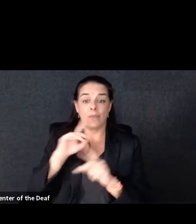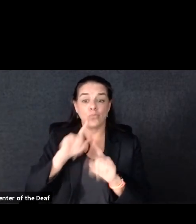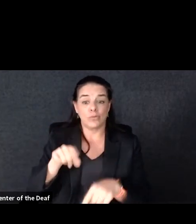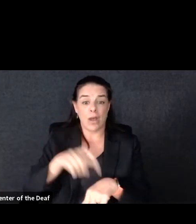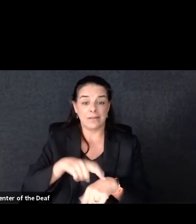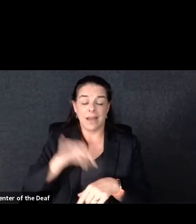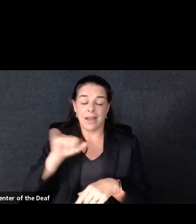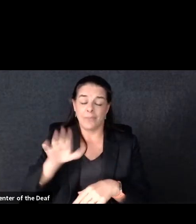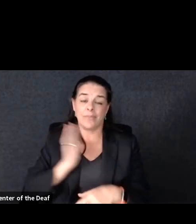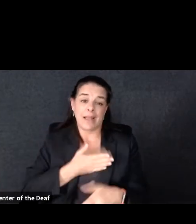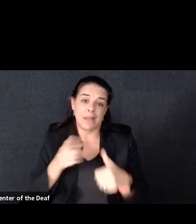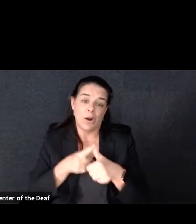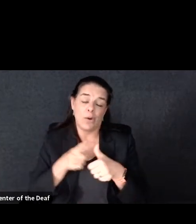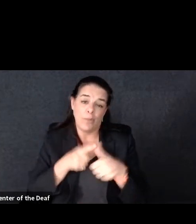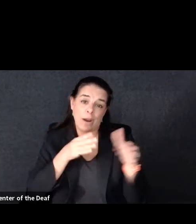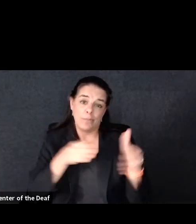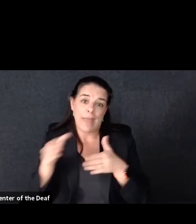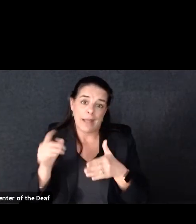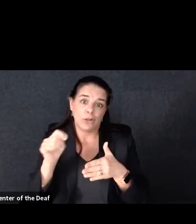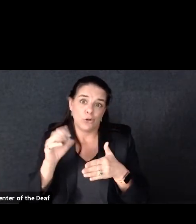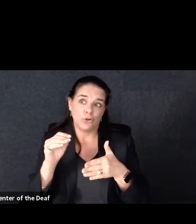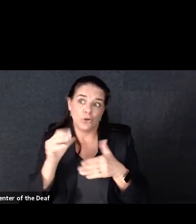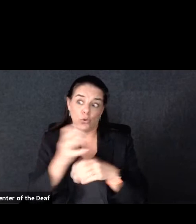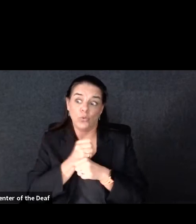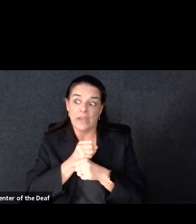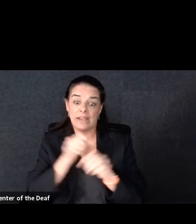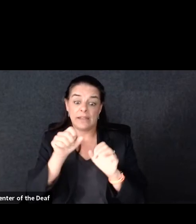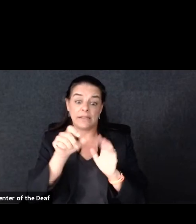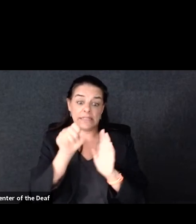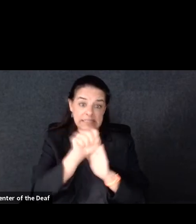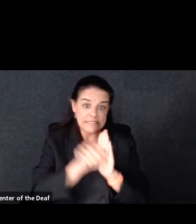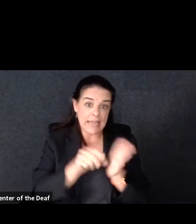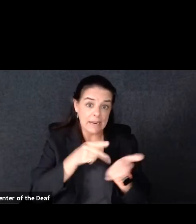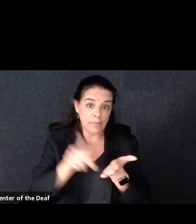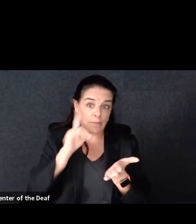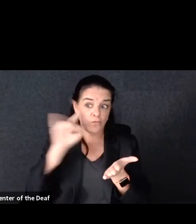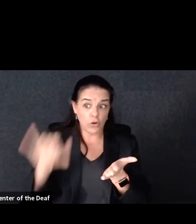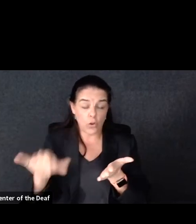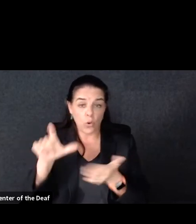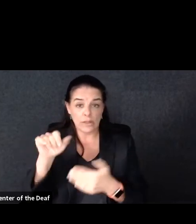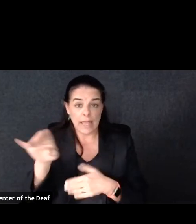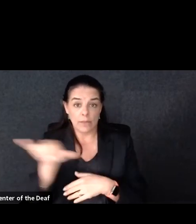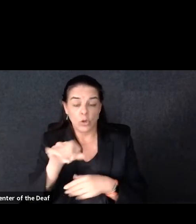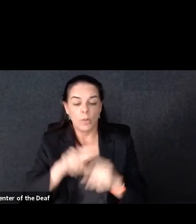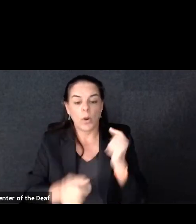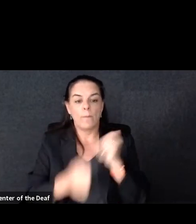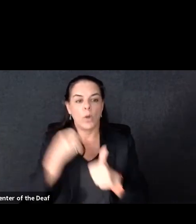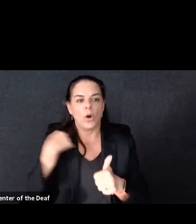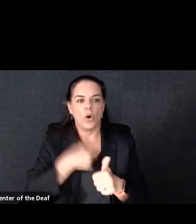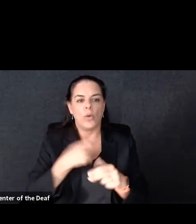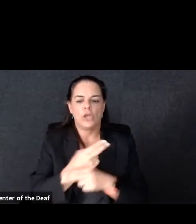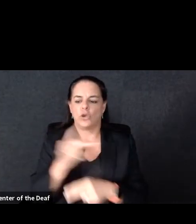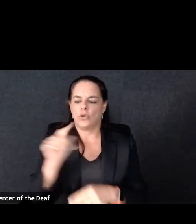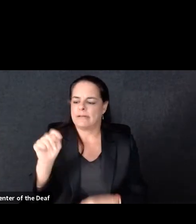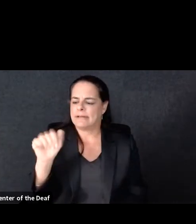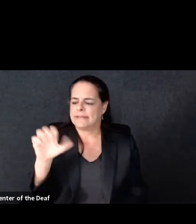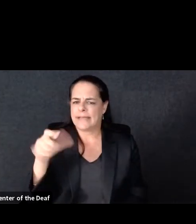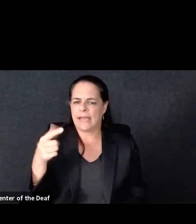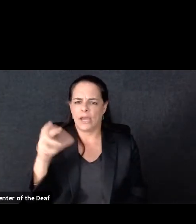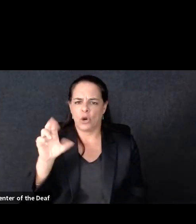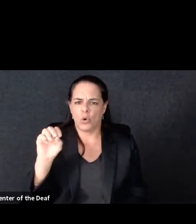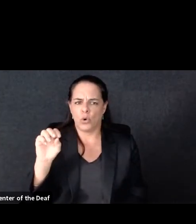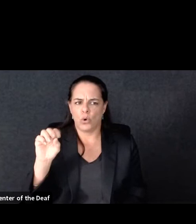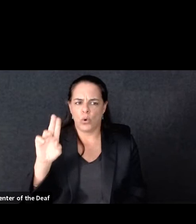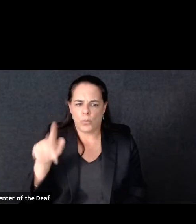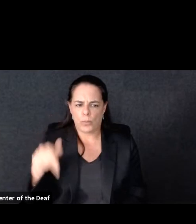method and being able to get state payment for those labs as well. Primarily, we're using Path Group right now, and they also